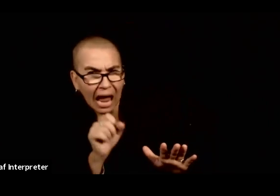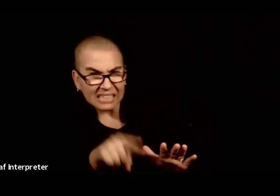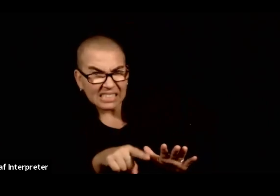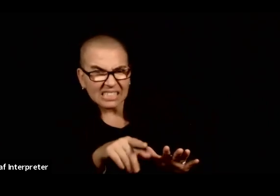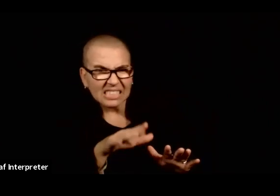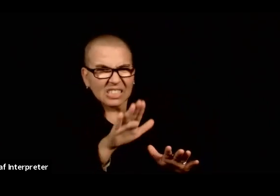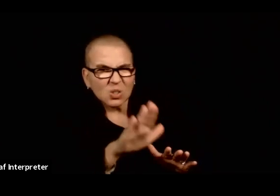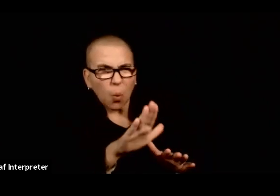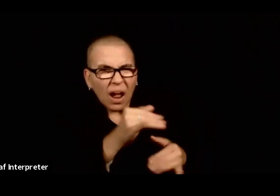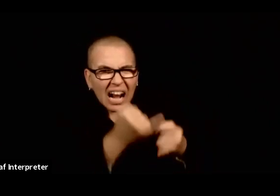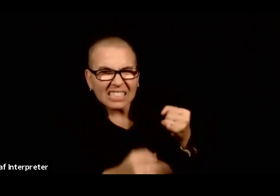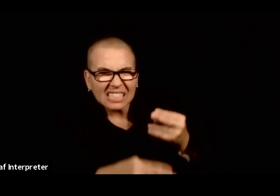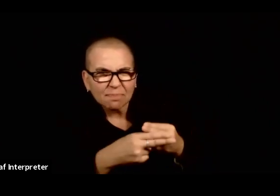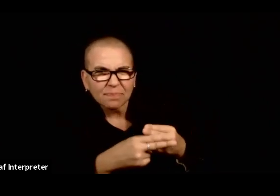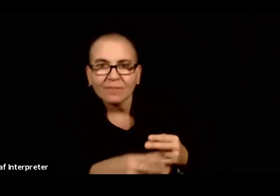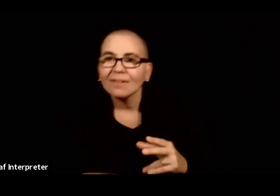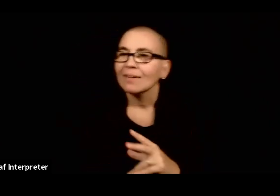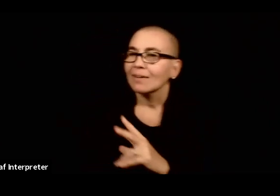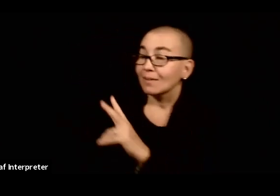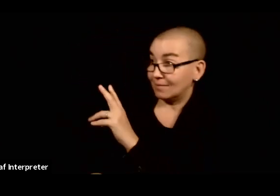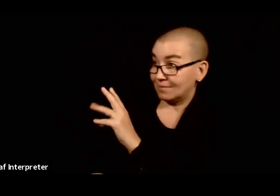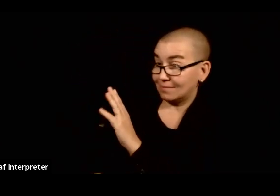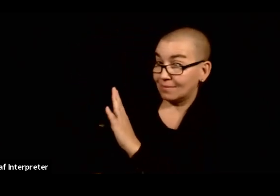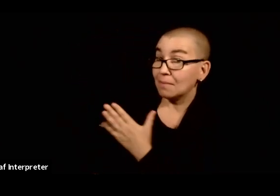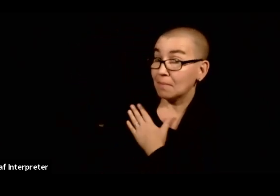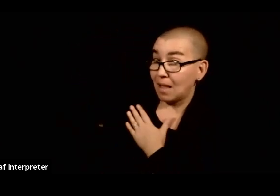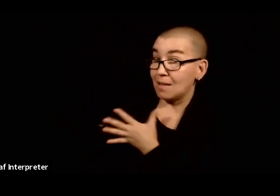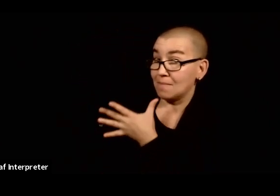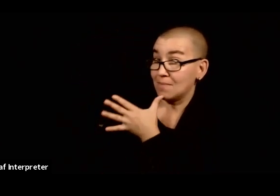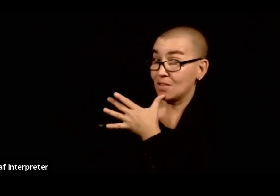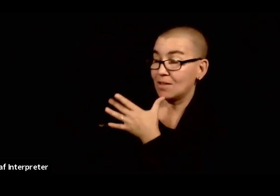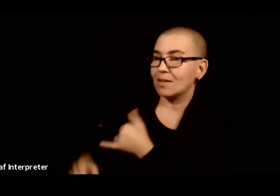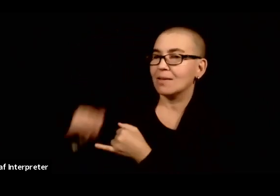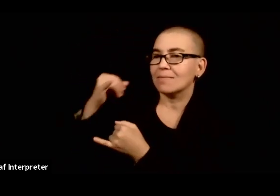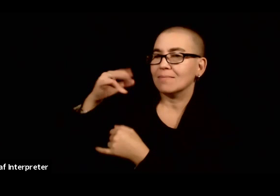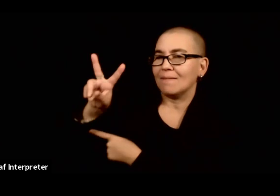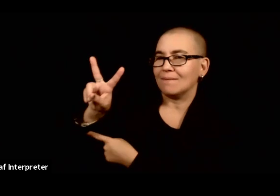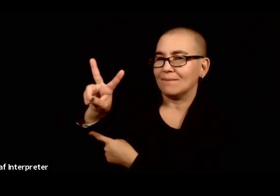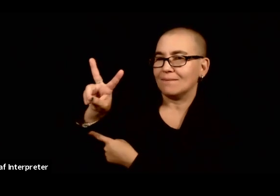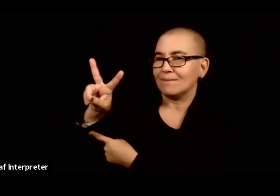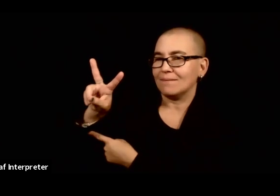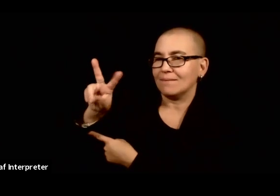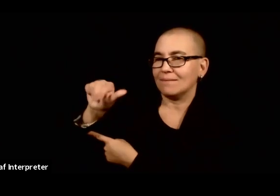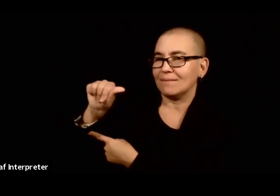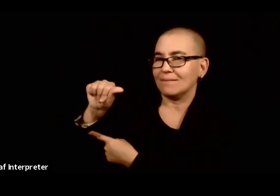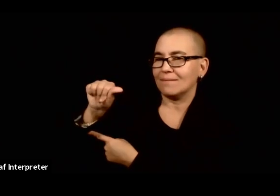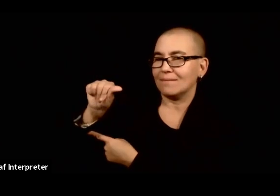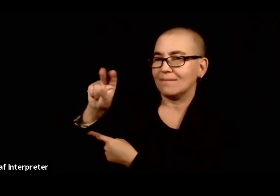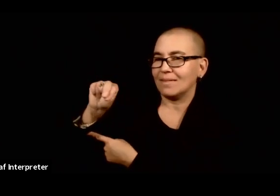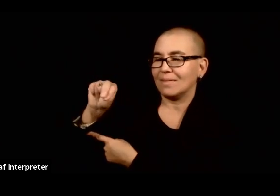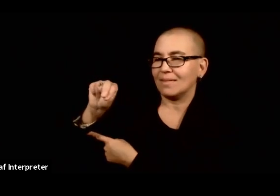have the same last name, and it's Van Y, V as in Victor, A-N, the space, capital